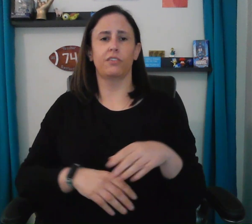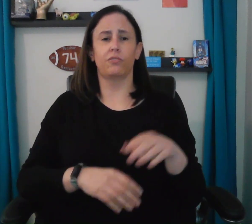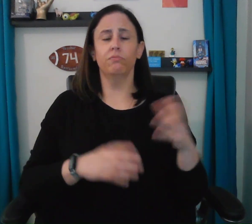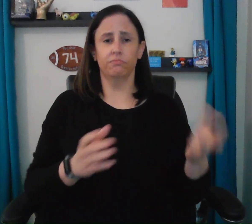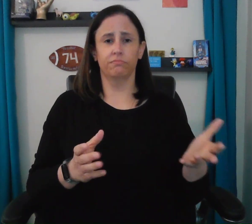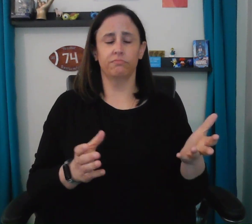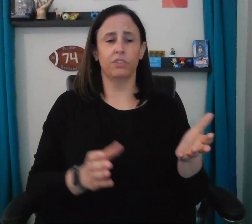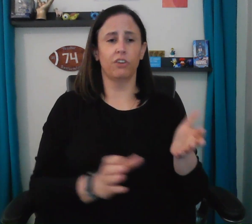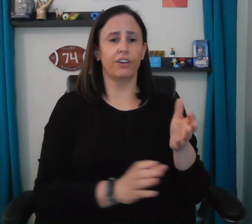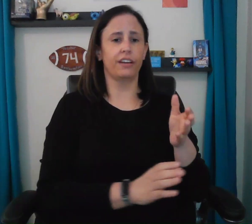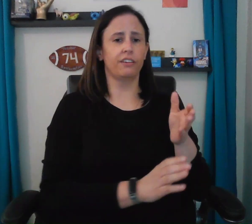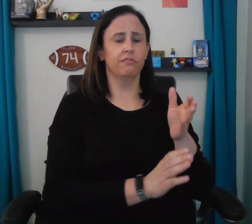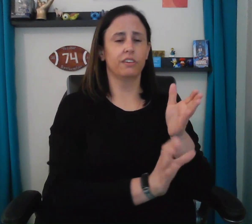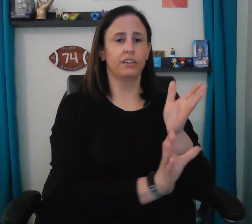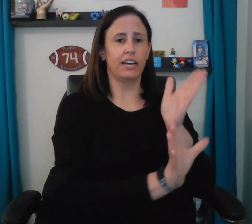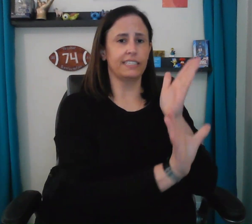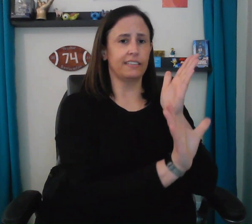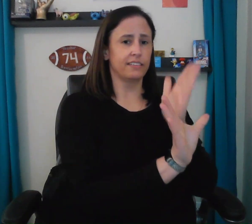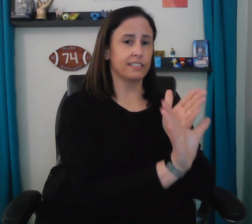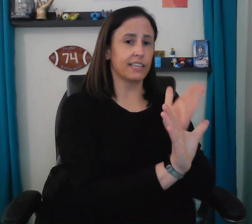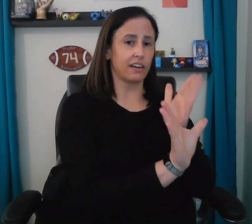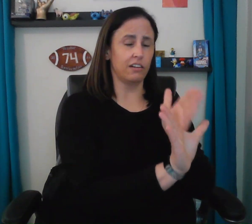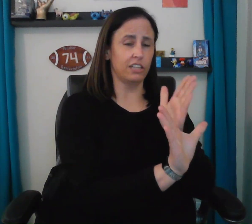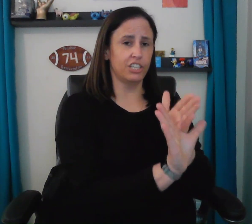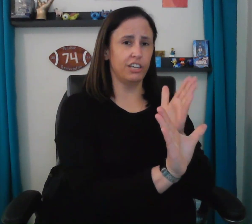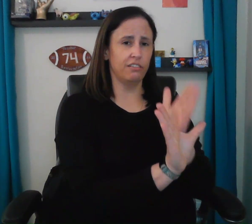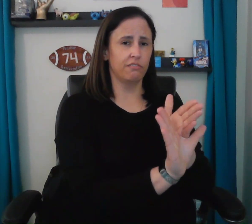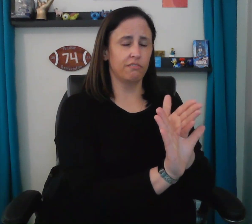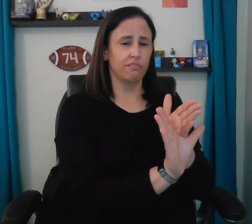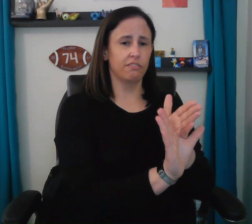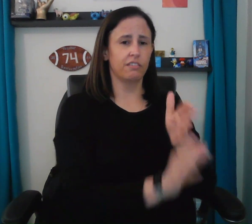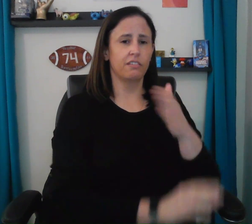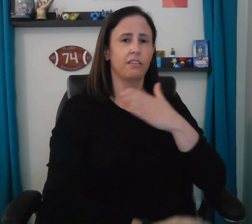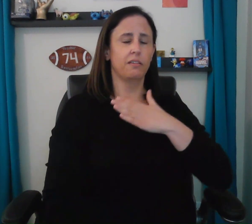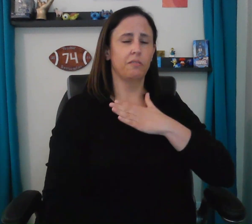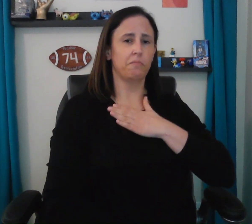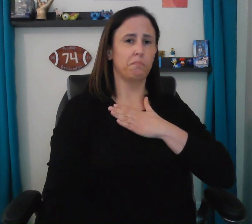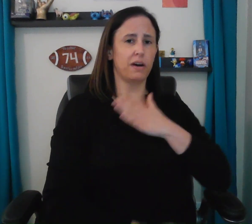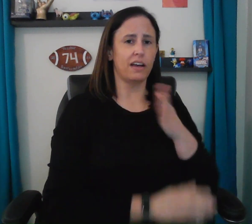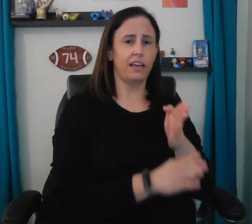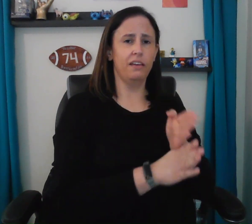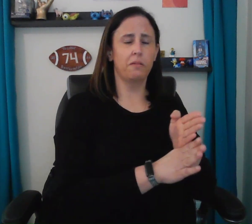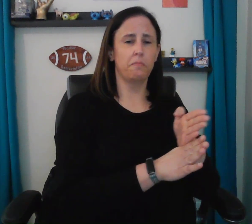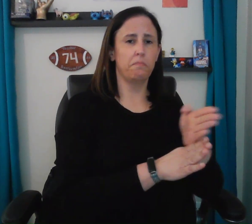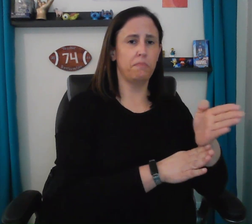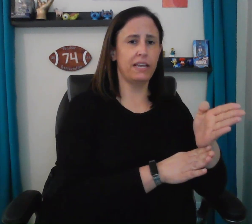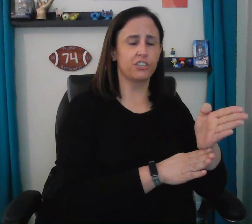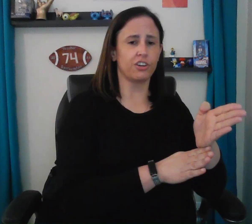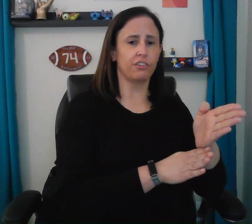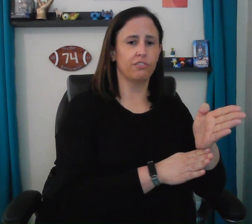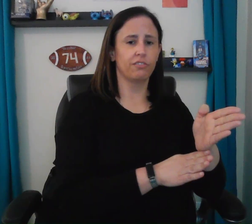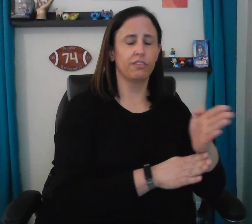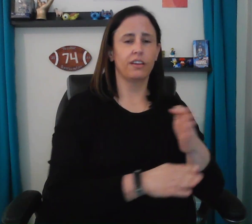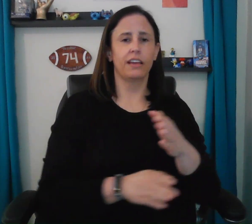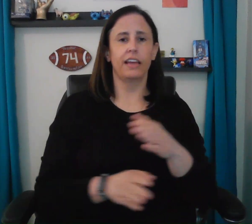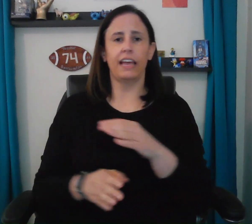So over here, I did psychology, my major,